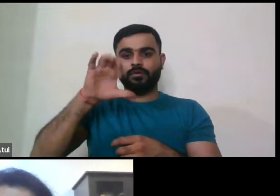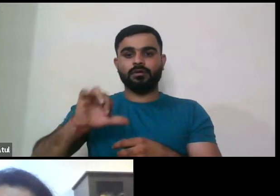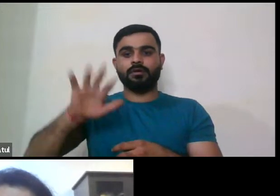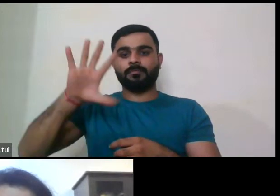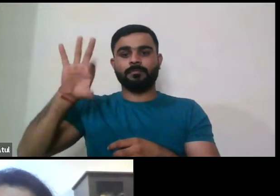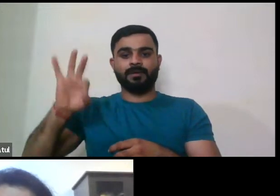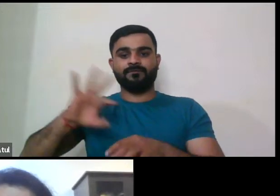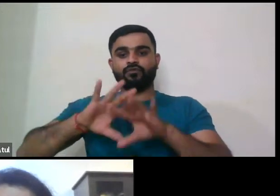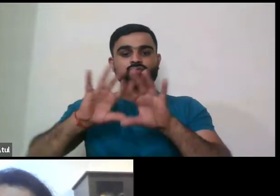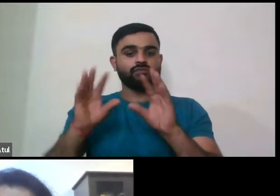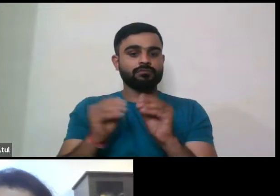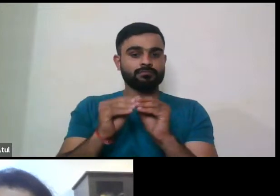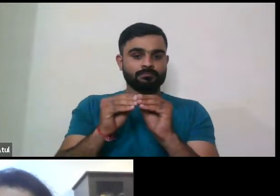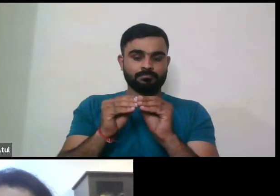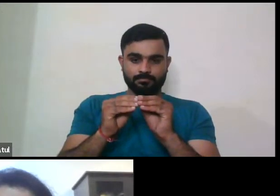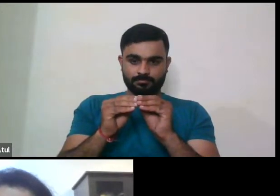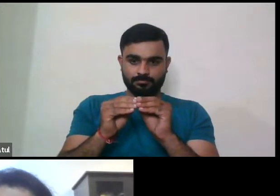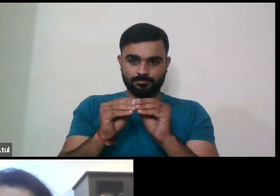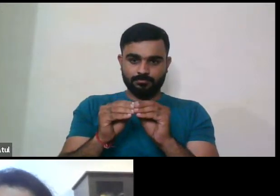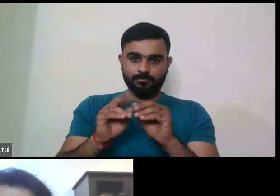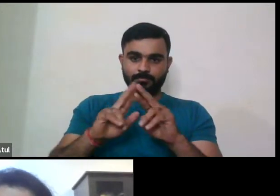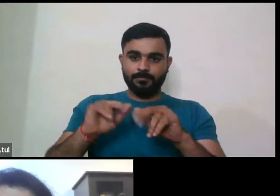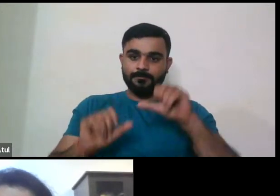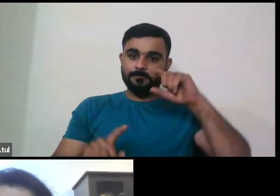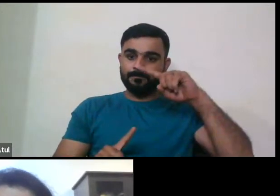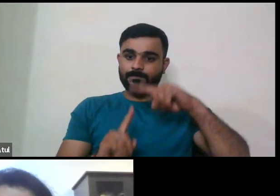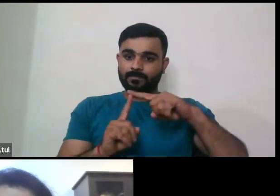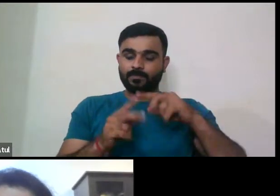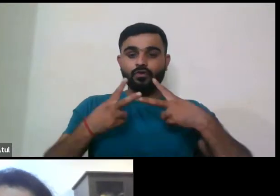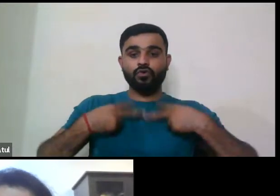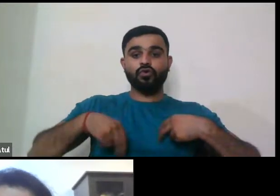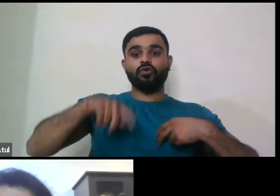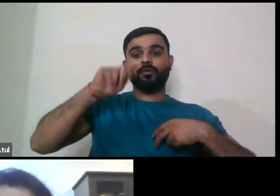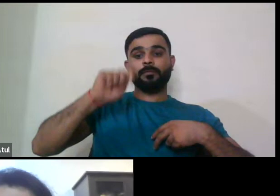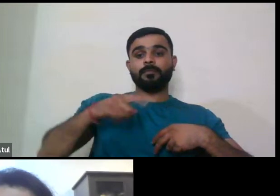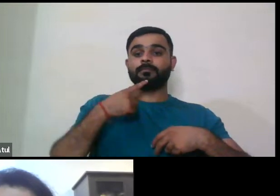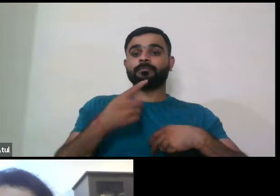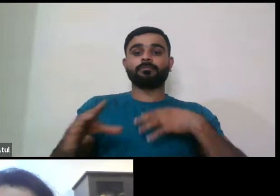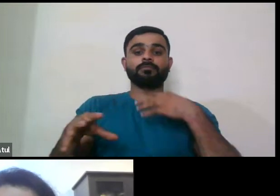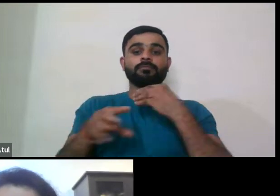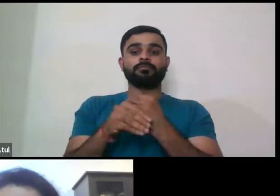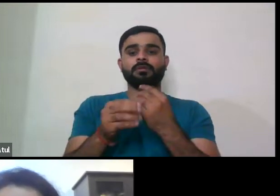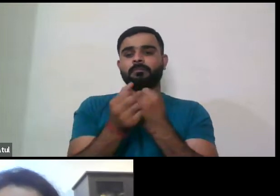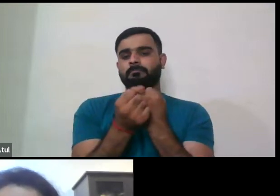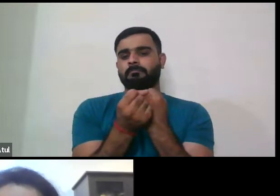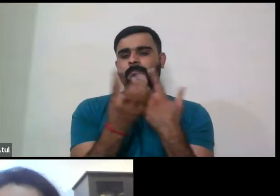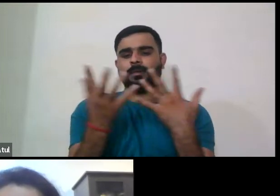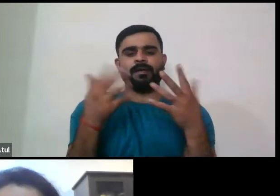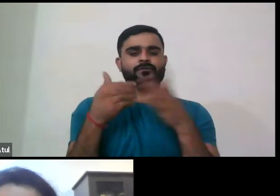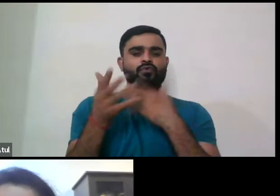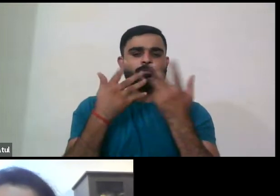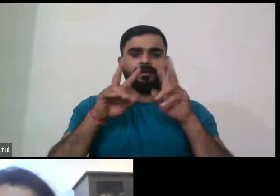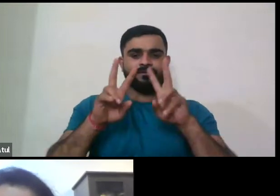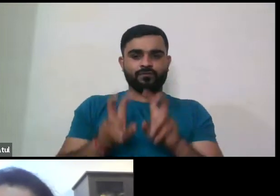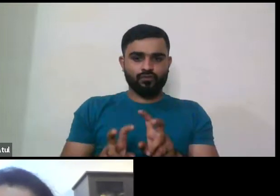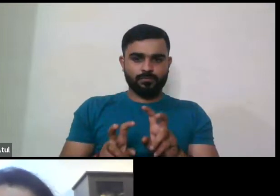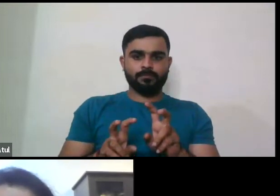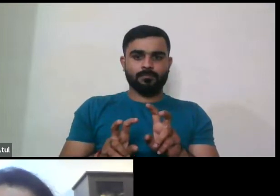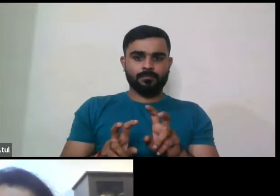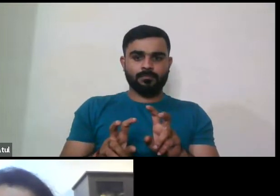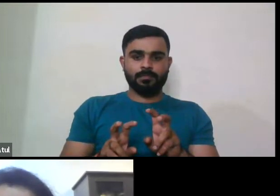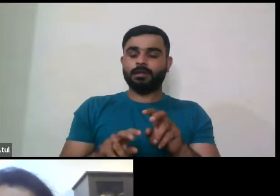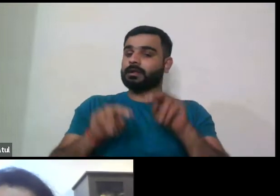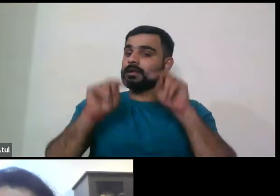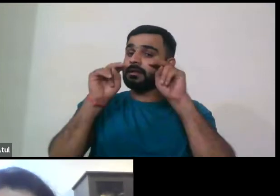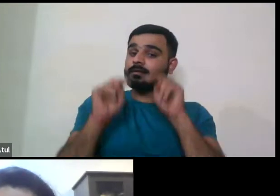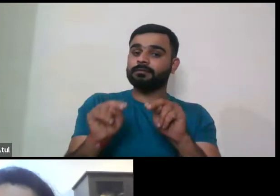All of that is coming from the fact that the court is just taking on so many matters through that SLP jurisdiction, which it